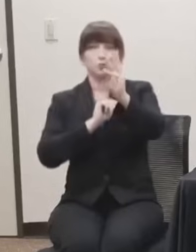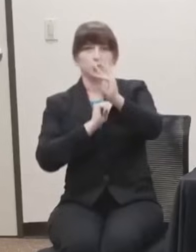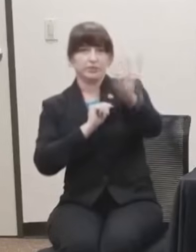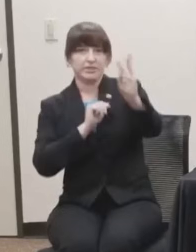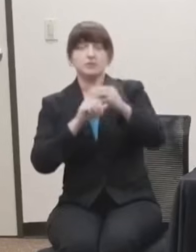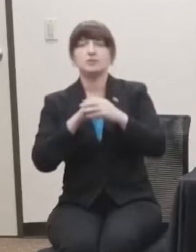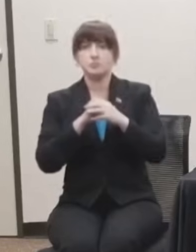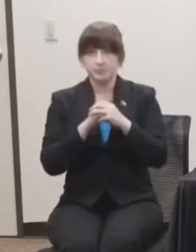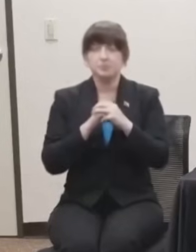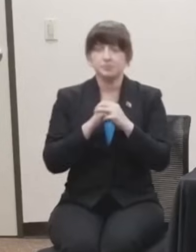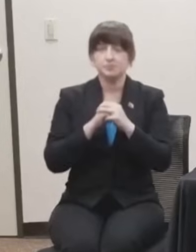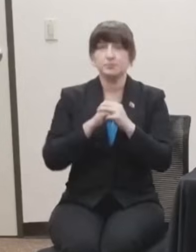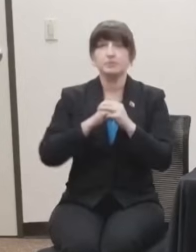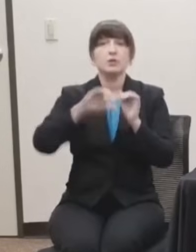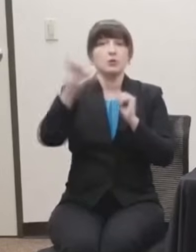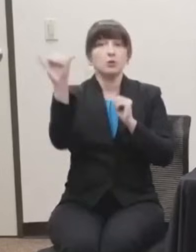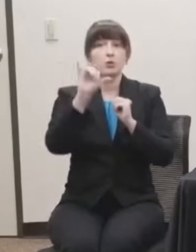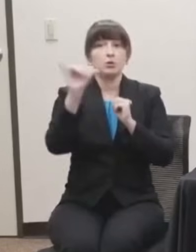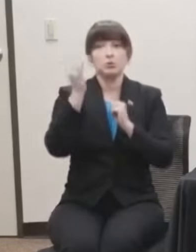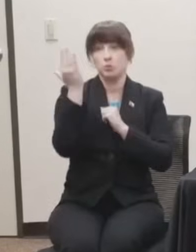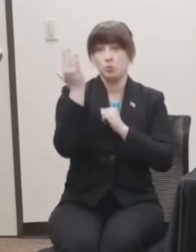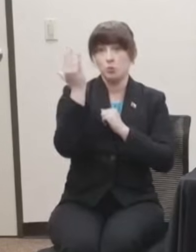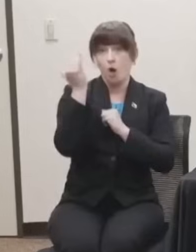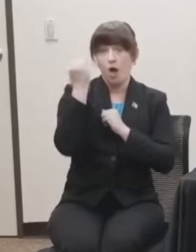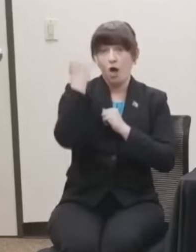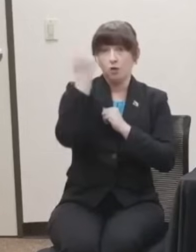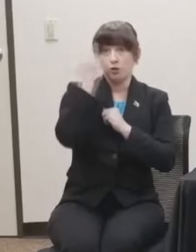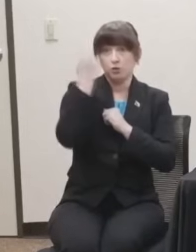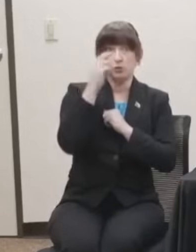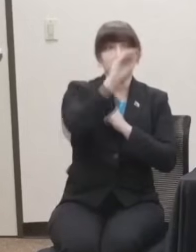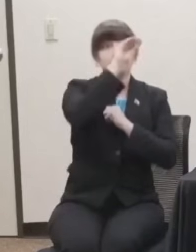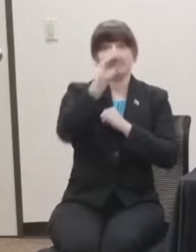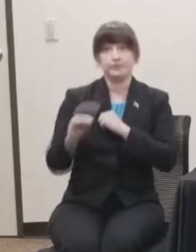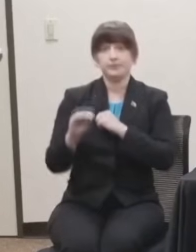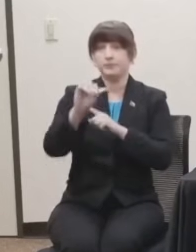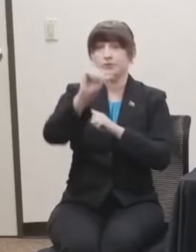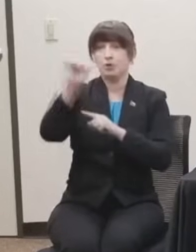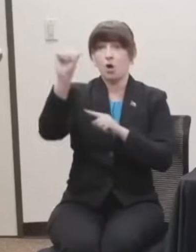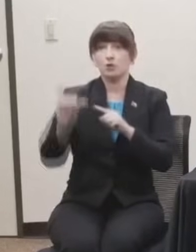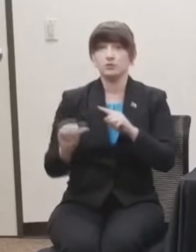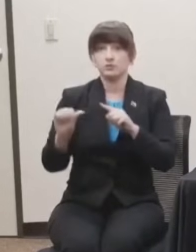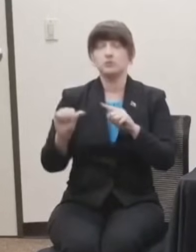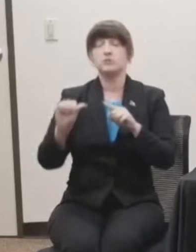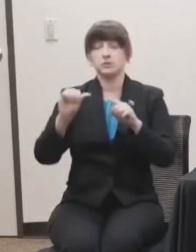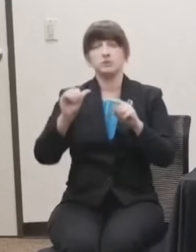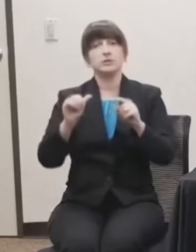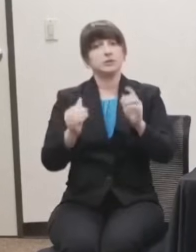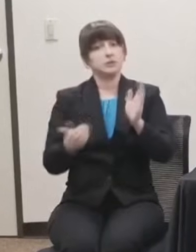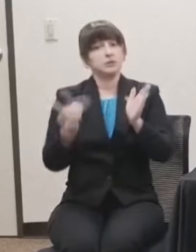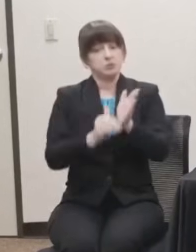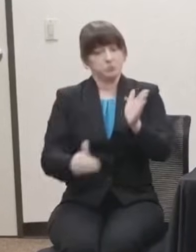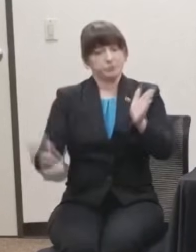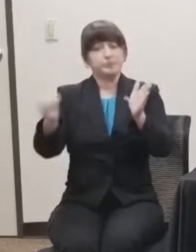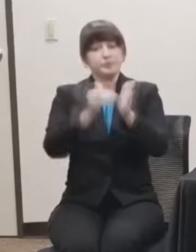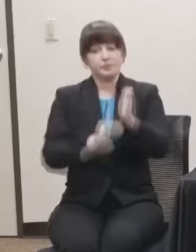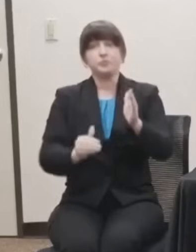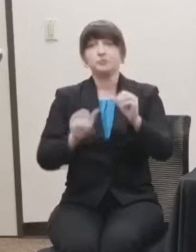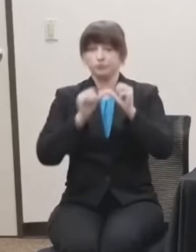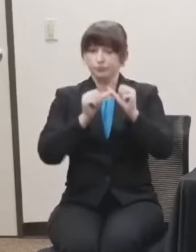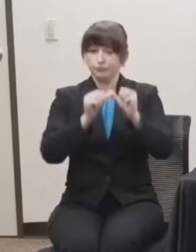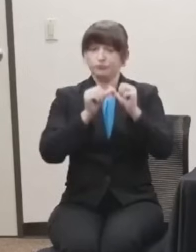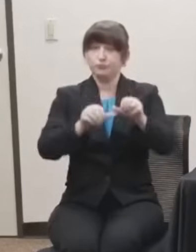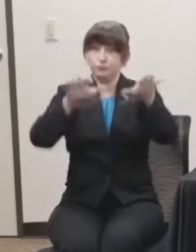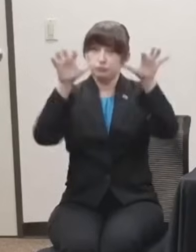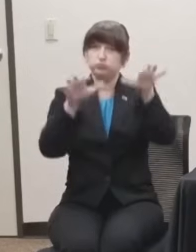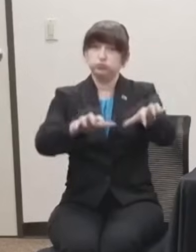of more expected storms that will pose life-threatening danger over the next 24 to 48